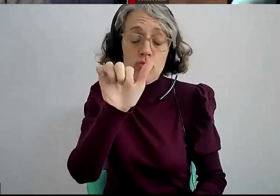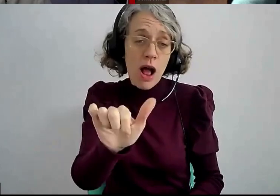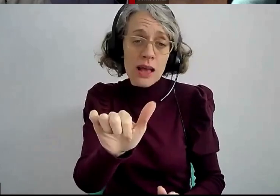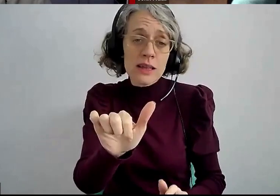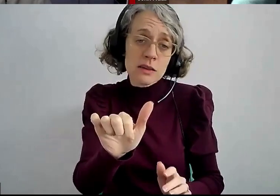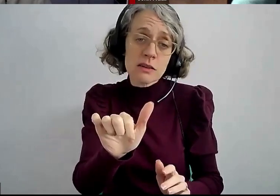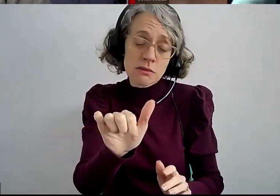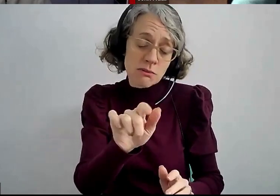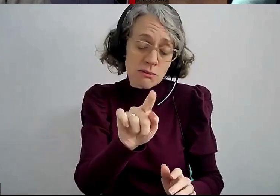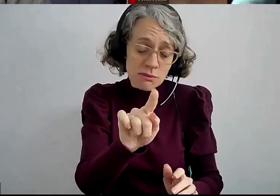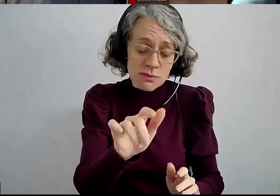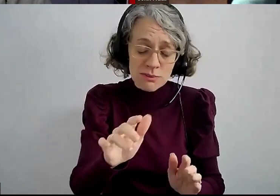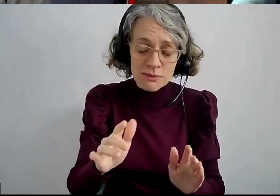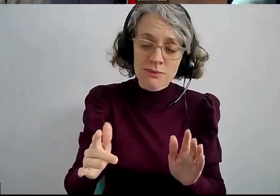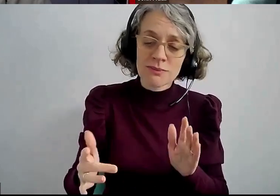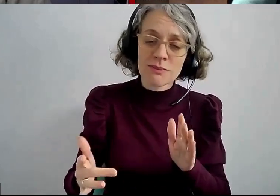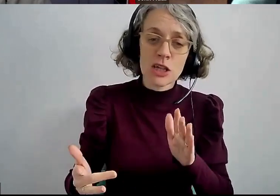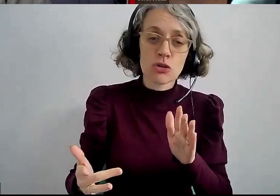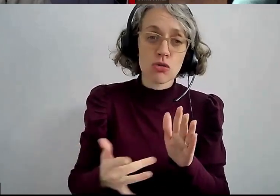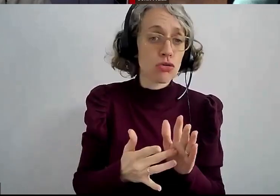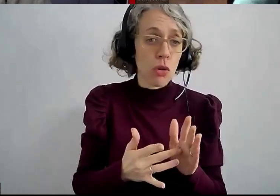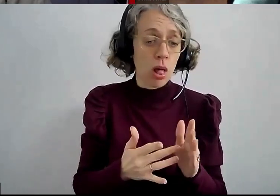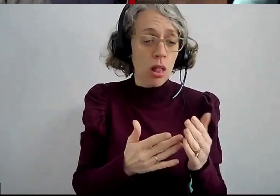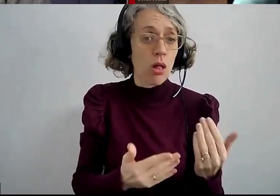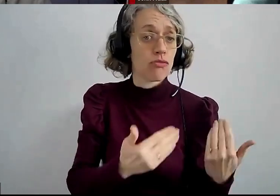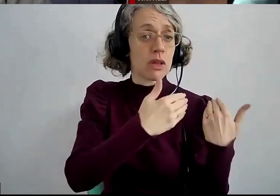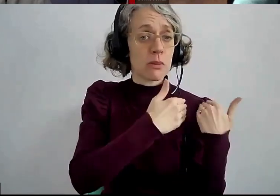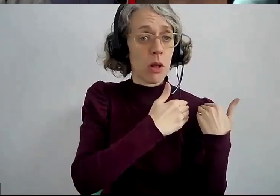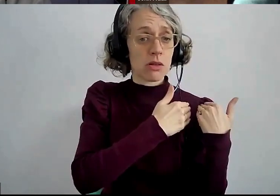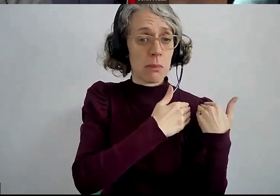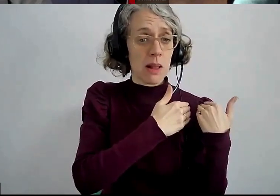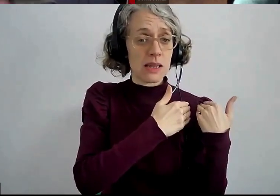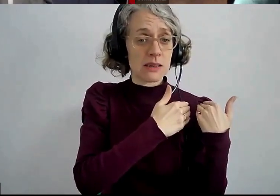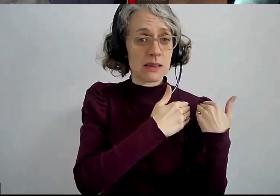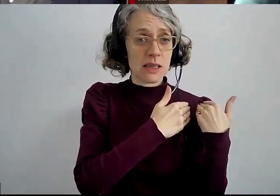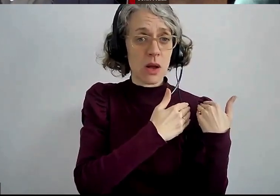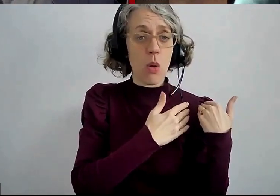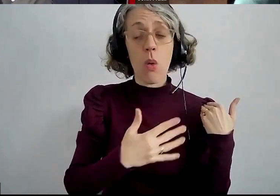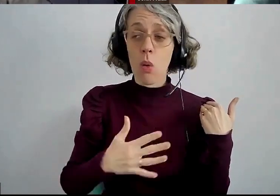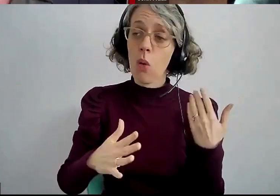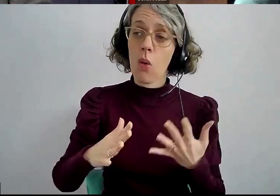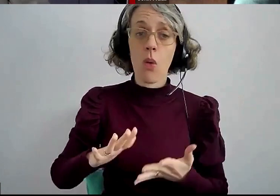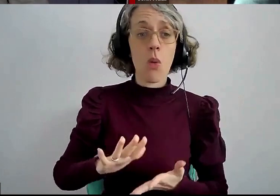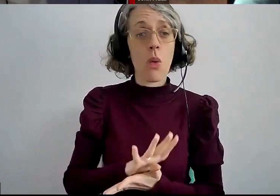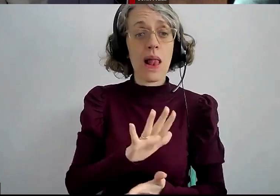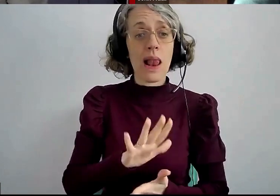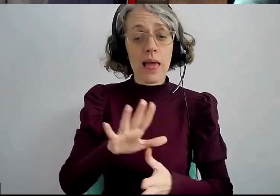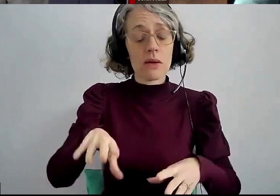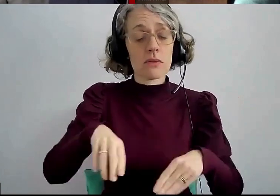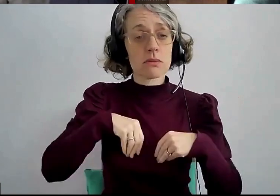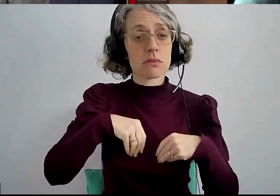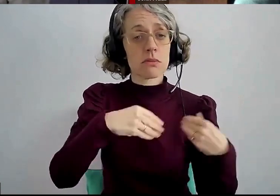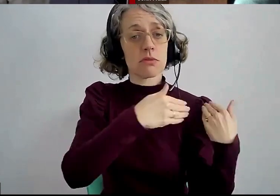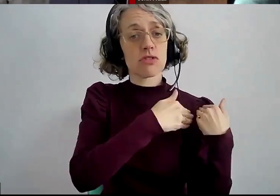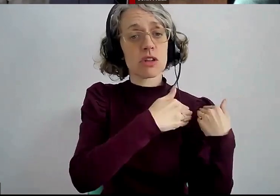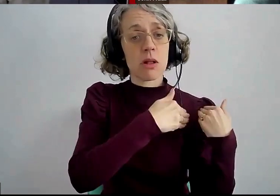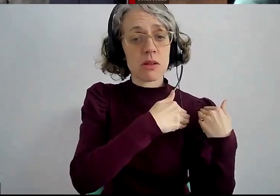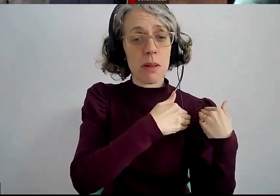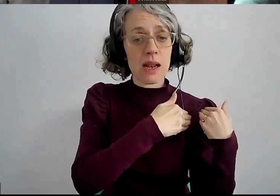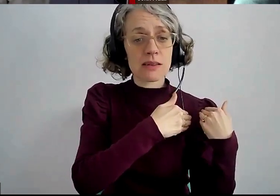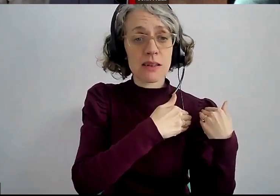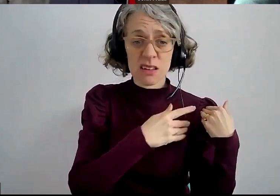say that responsibility or willingness to take responsibility is